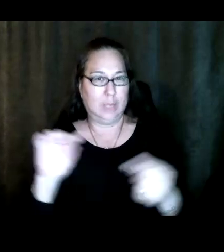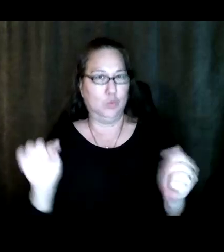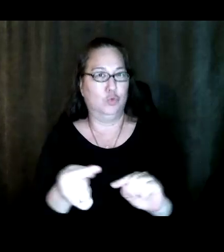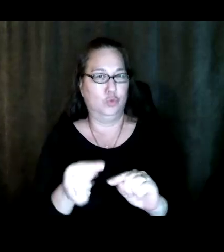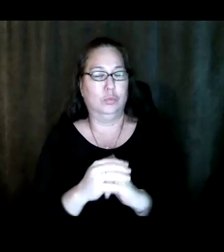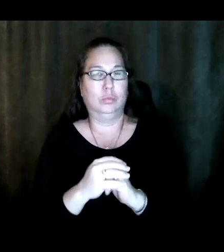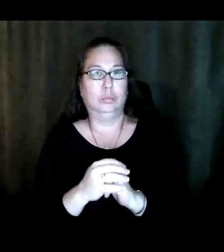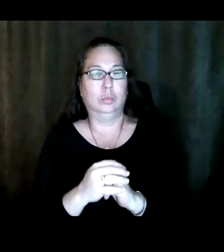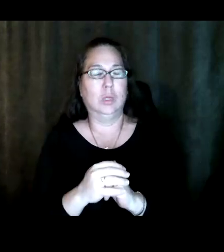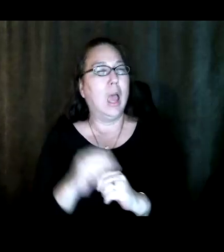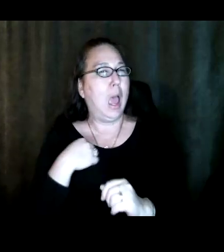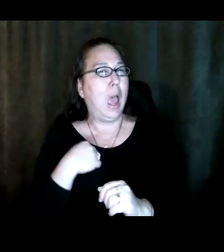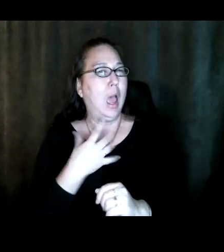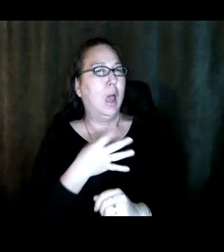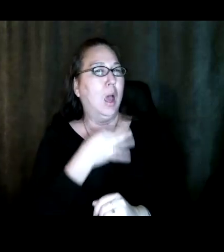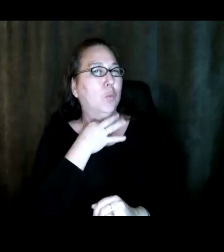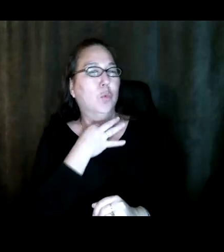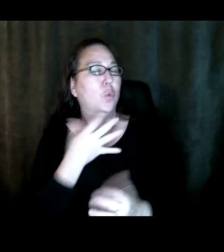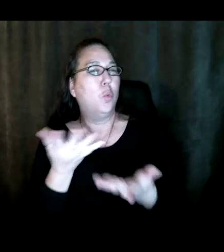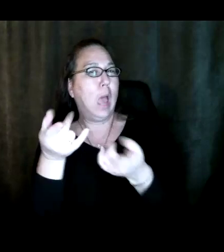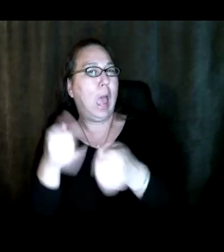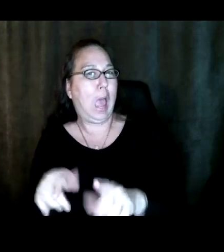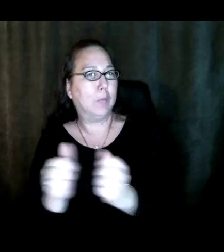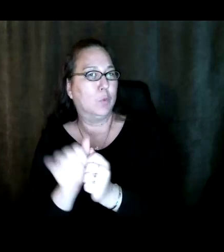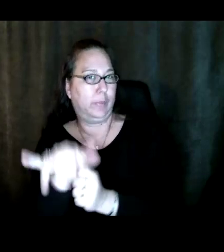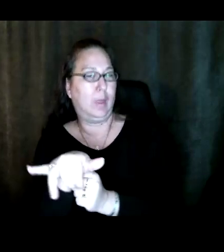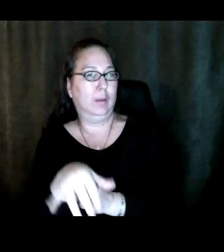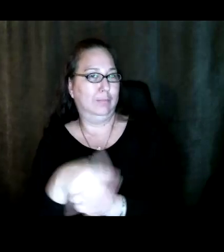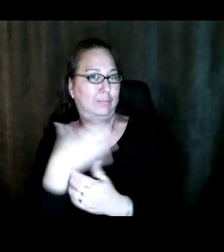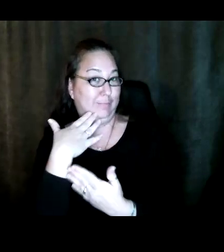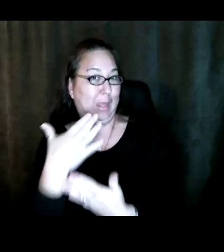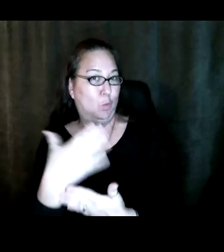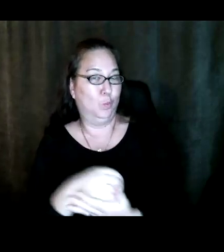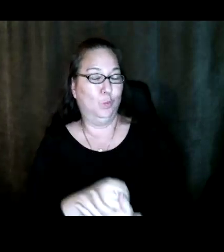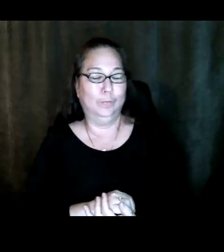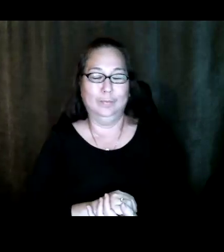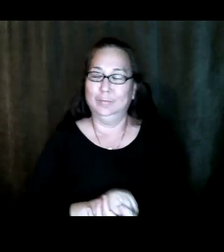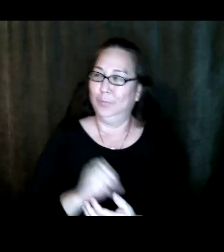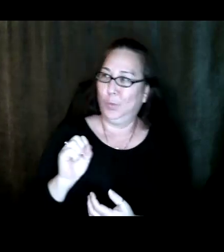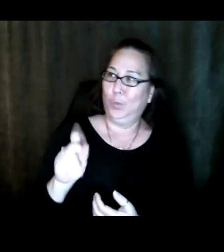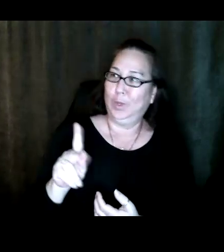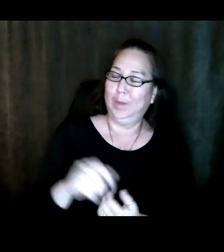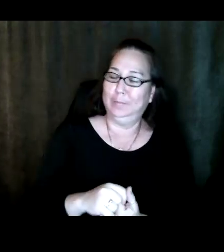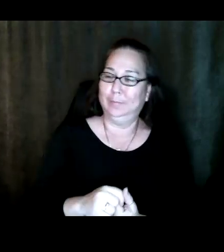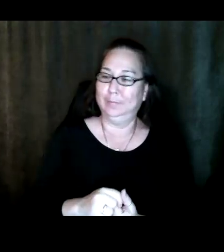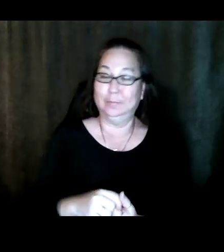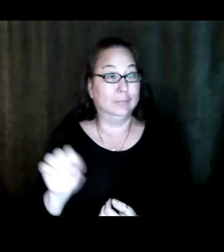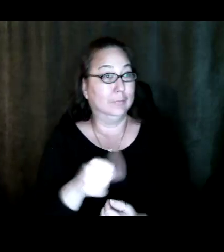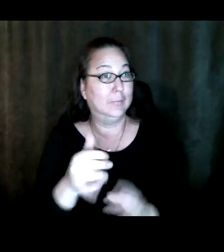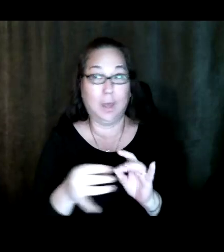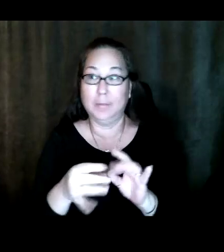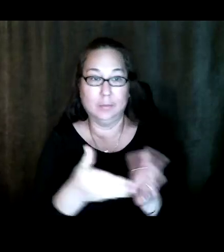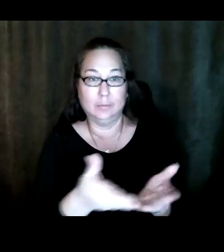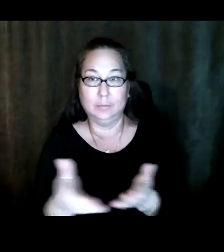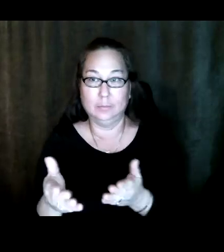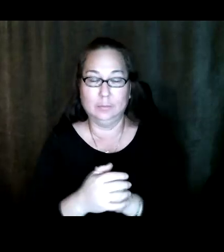I would like to know the outcome of that. Thank you. Okay. Thank you. Yeah.